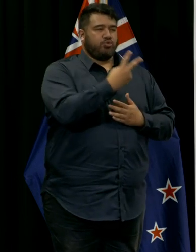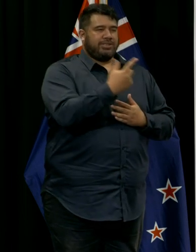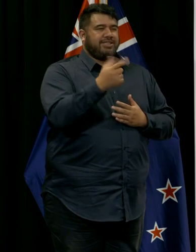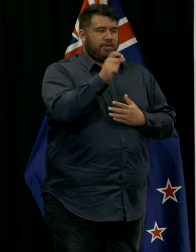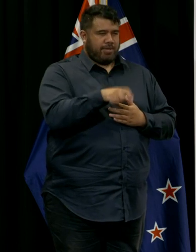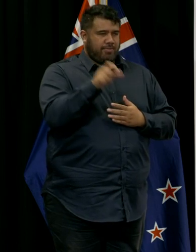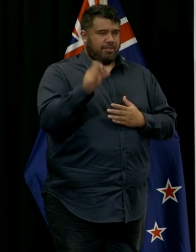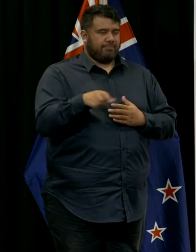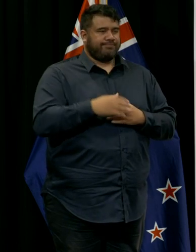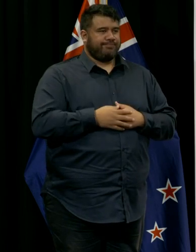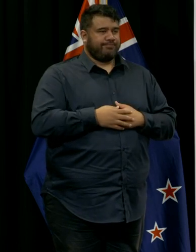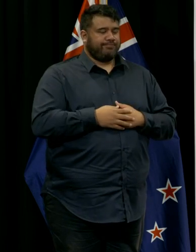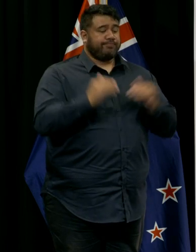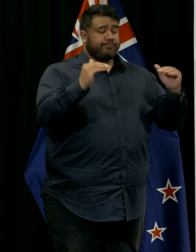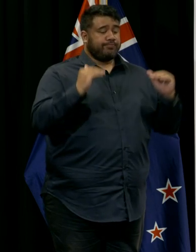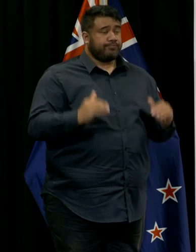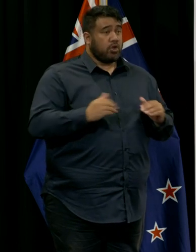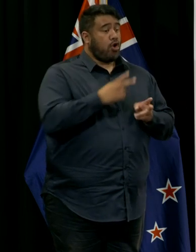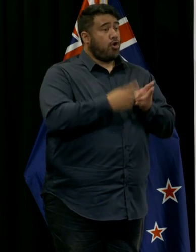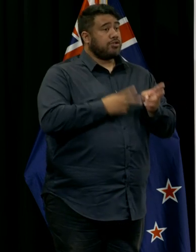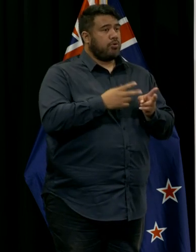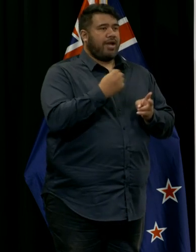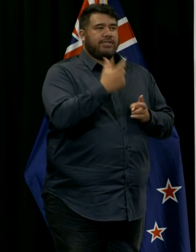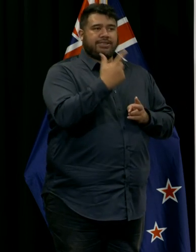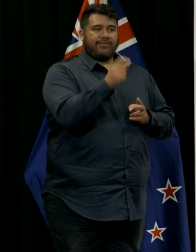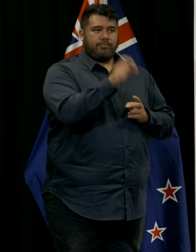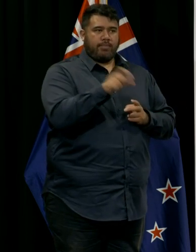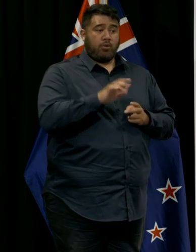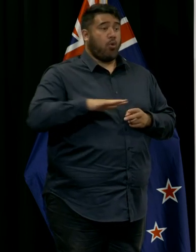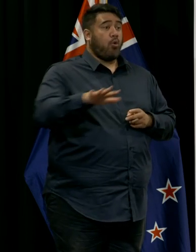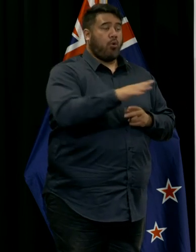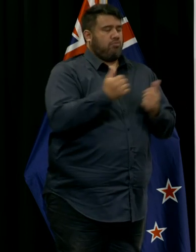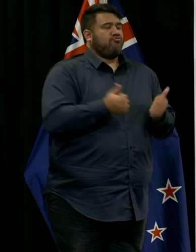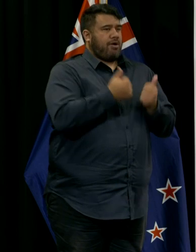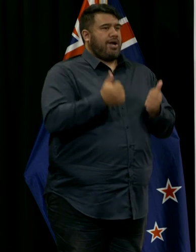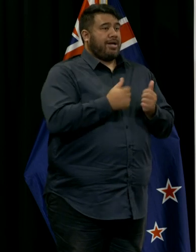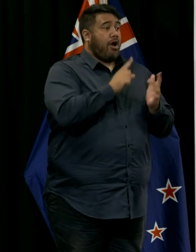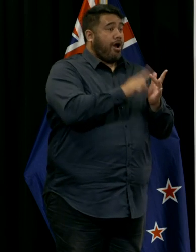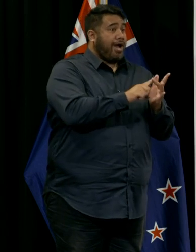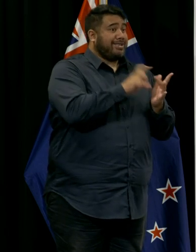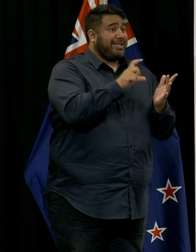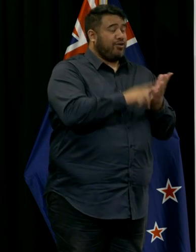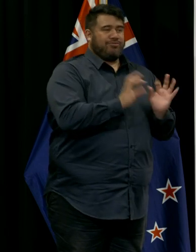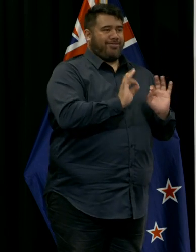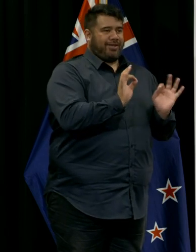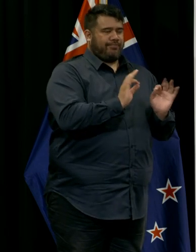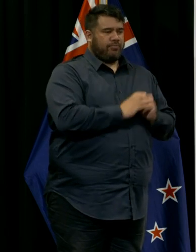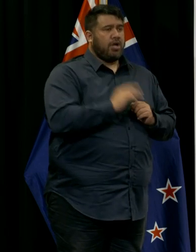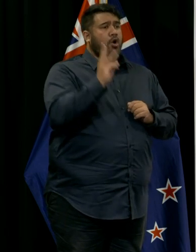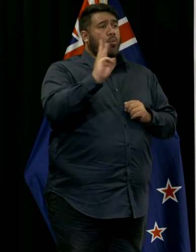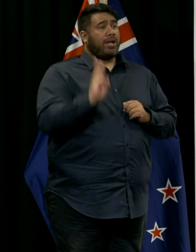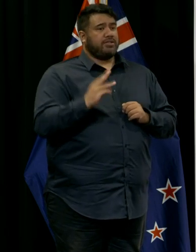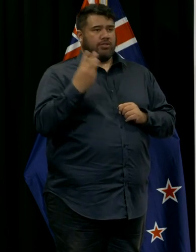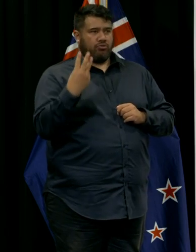Currently, there are 7 people in hospital and all are in a stable condition. 3 are in Wellington Regional Hospital, 2